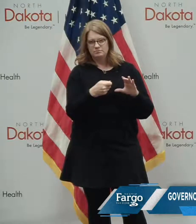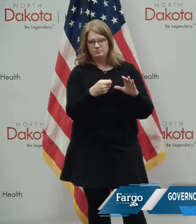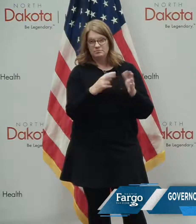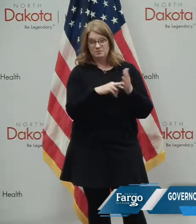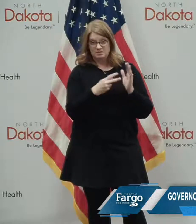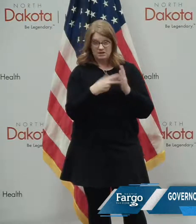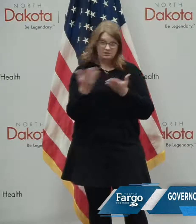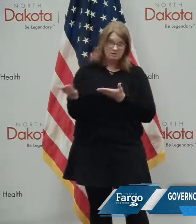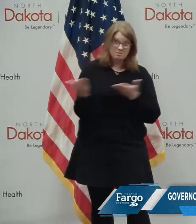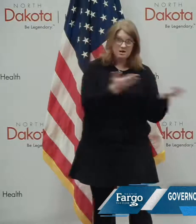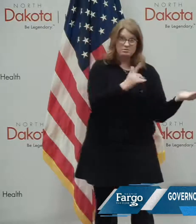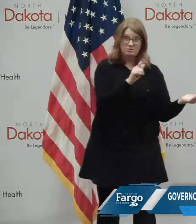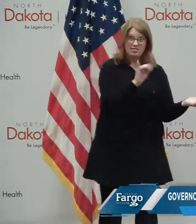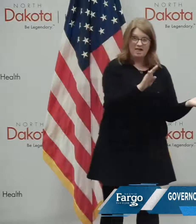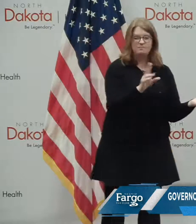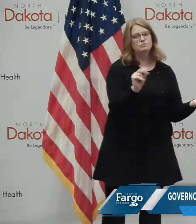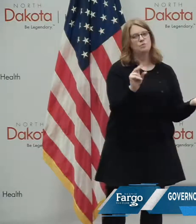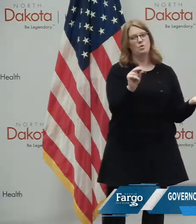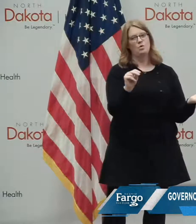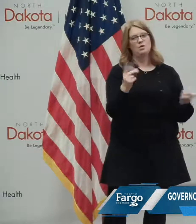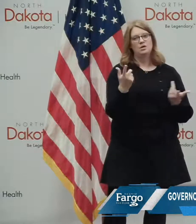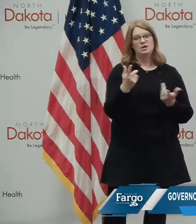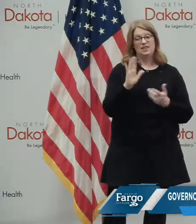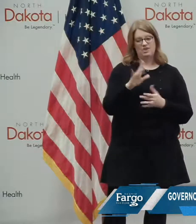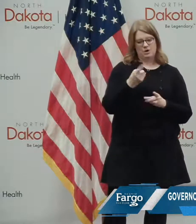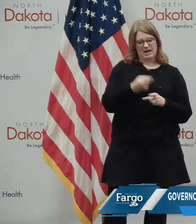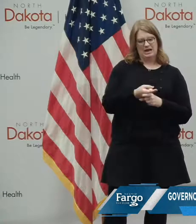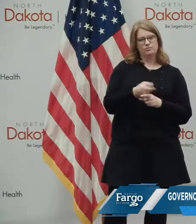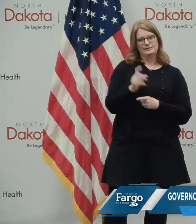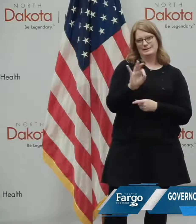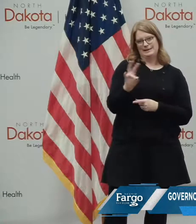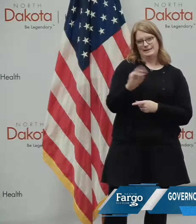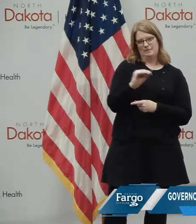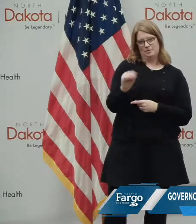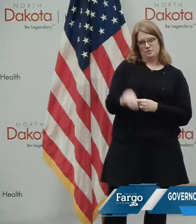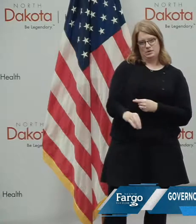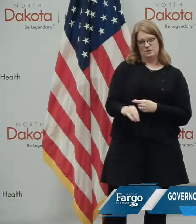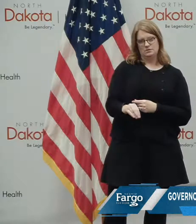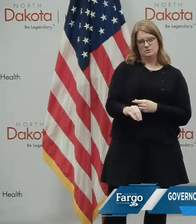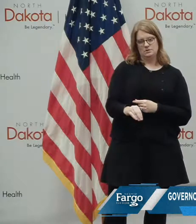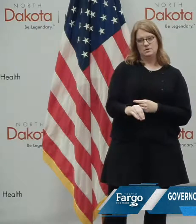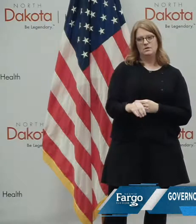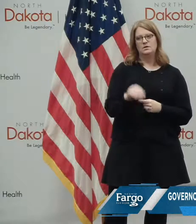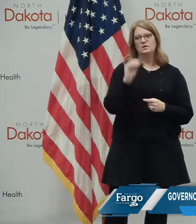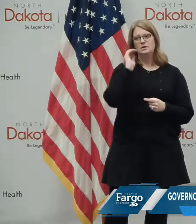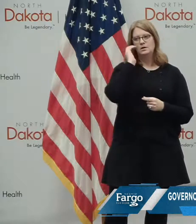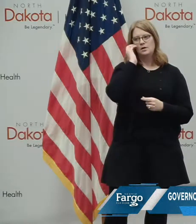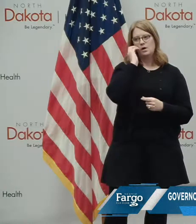to a lab, and they're 97% accurate. So you have